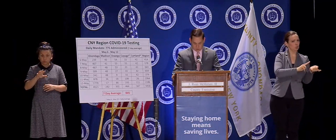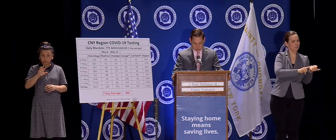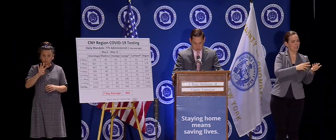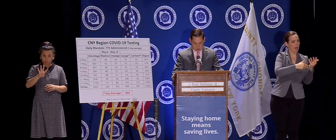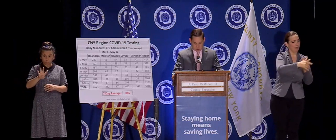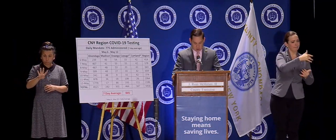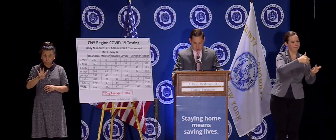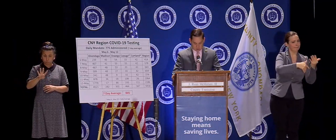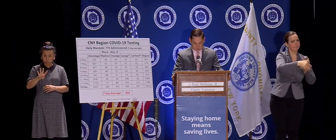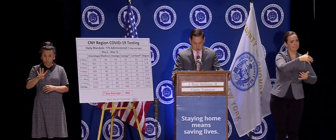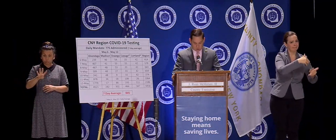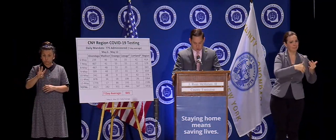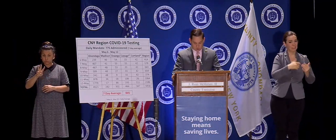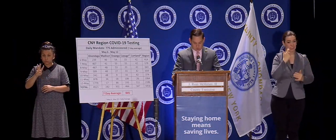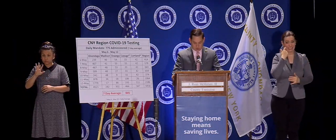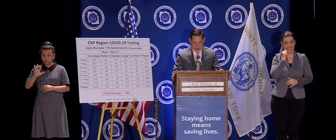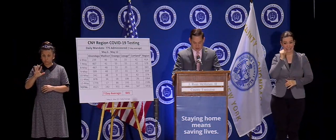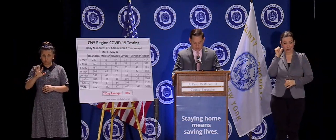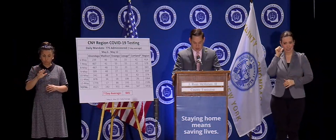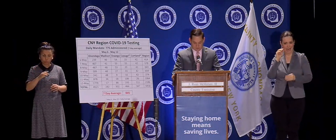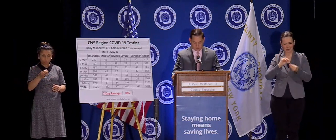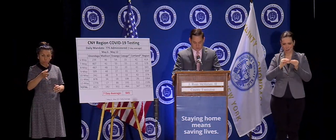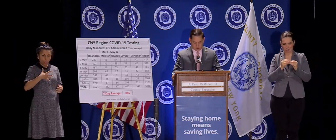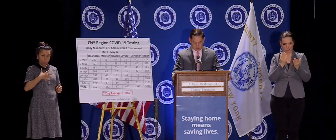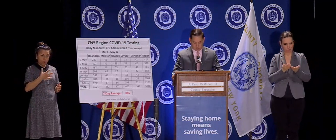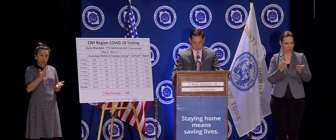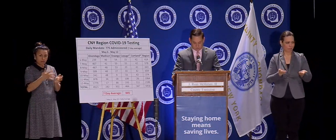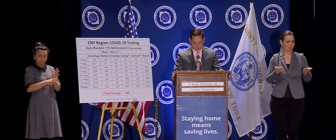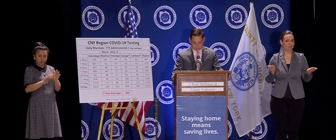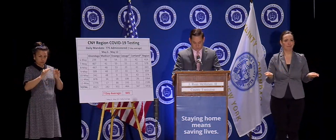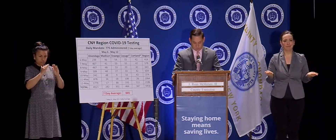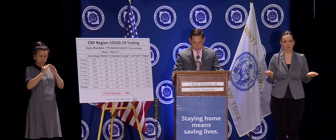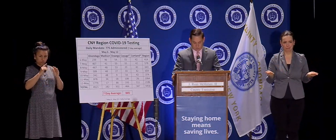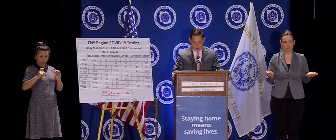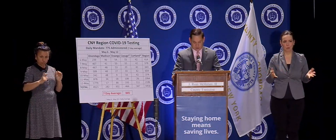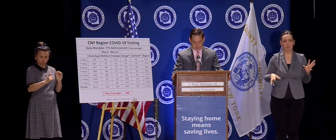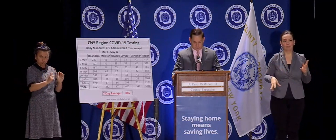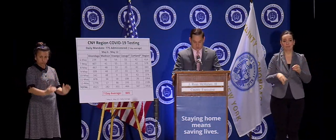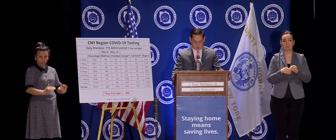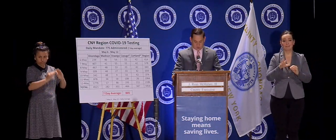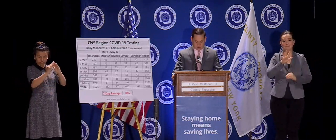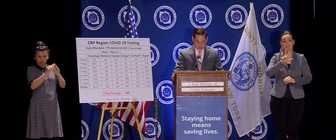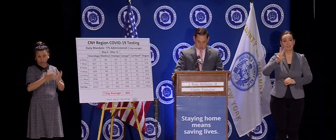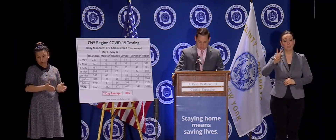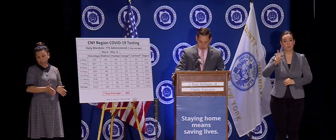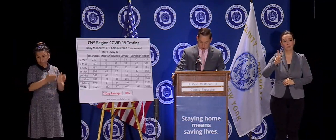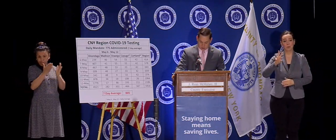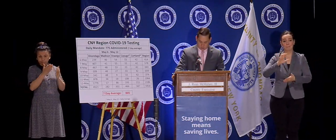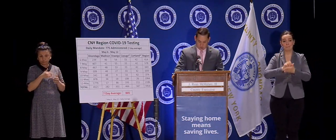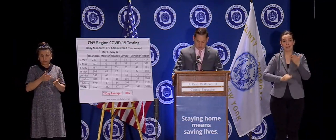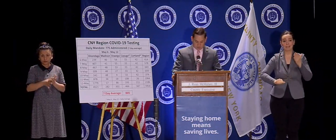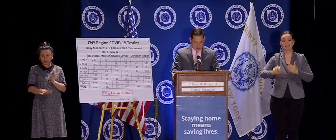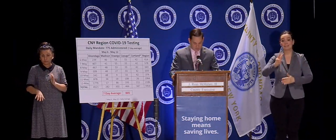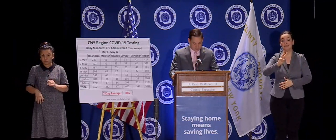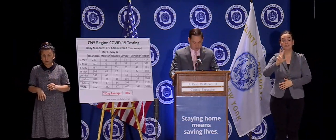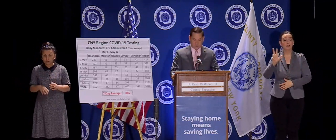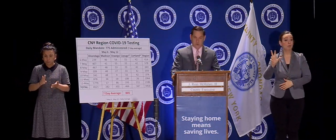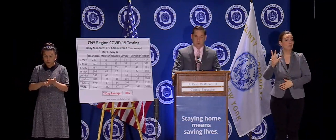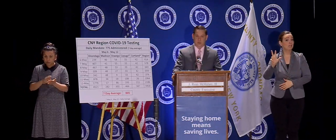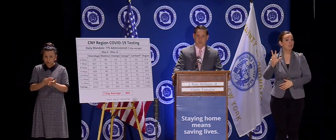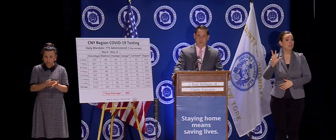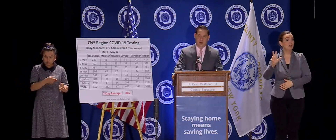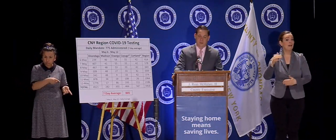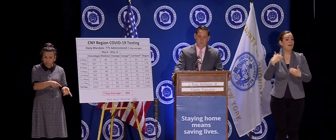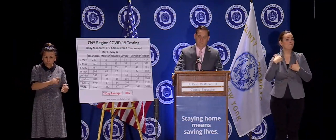hours. So when you do that, you have 52 minus 63. We have 11